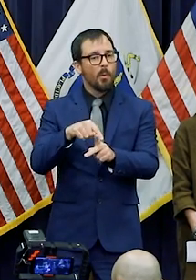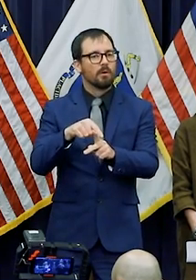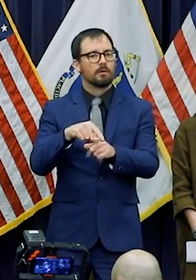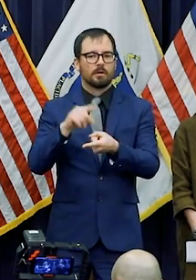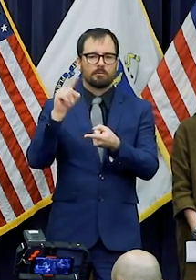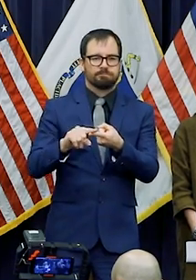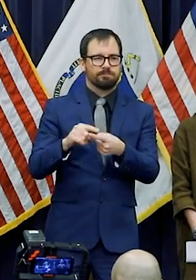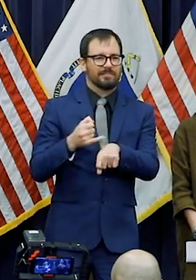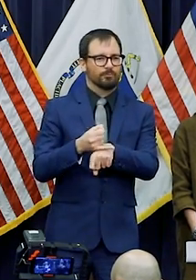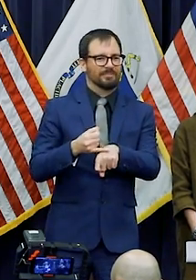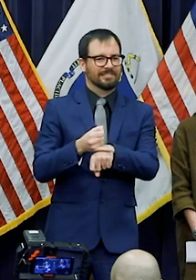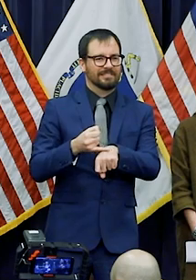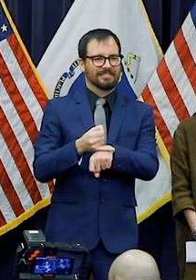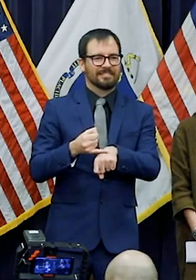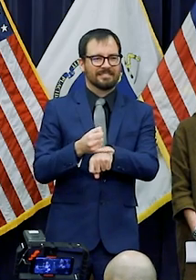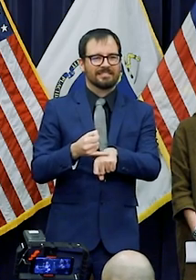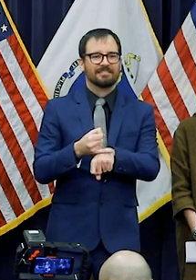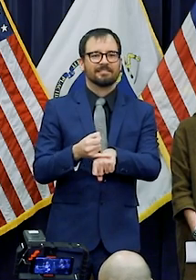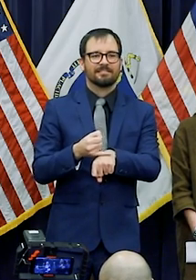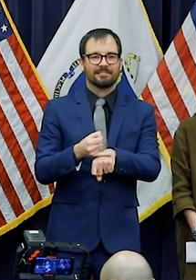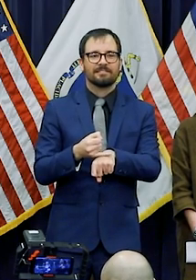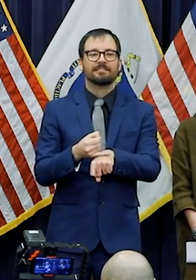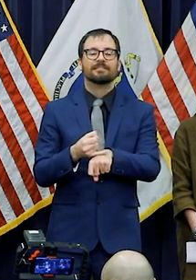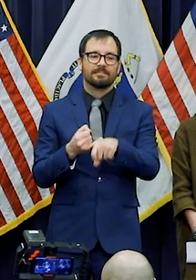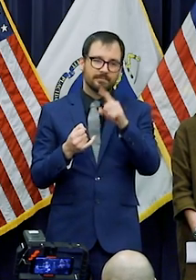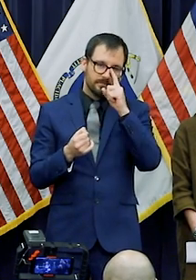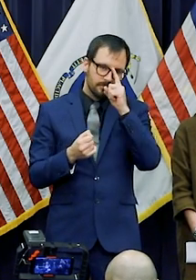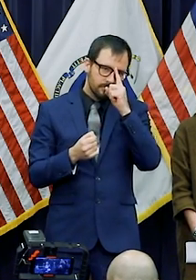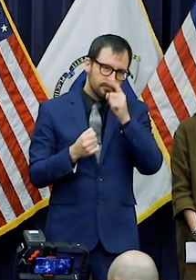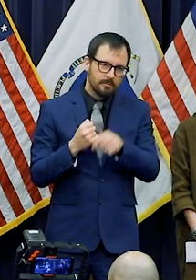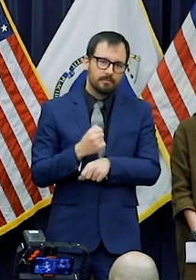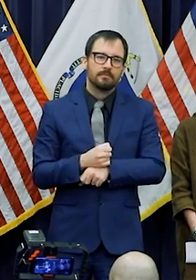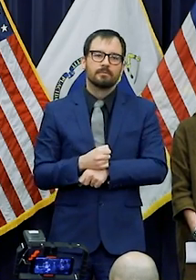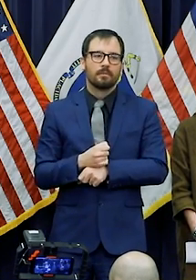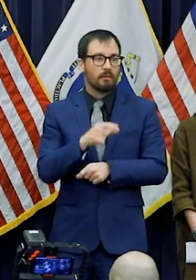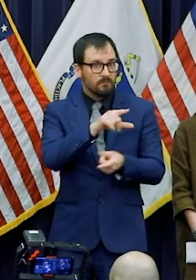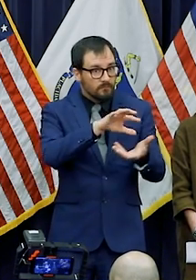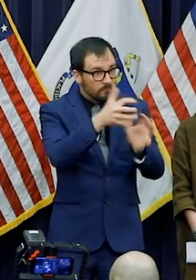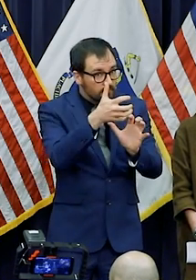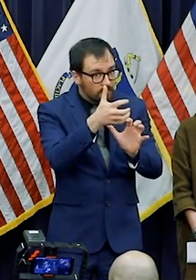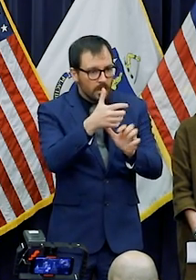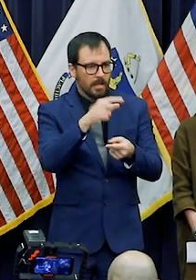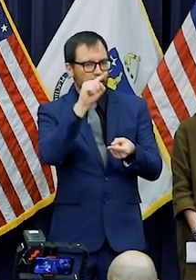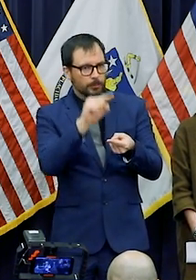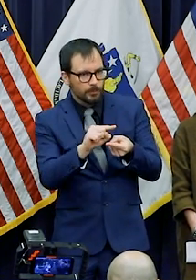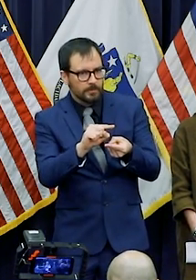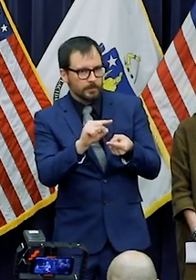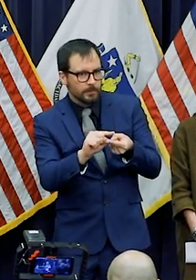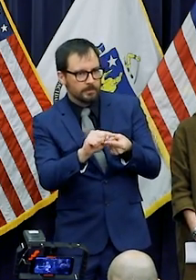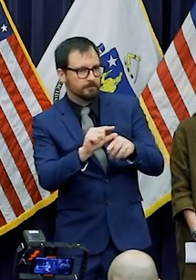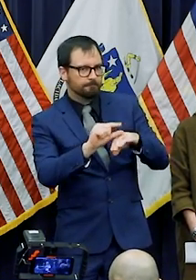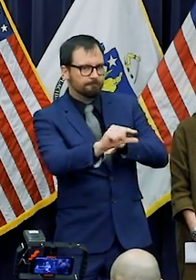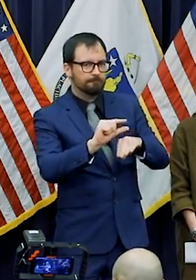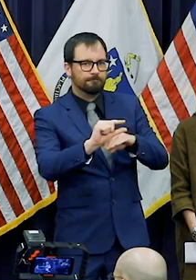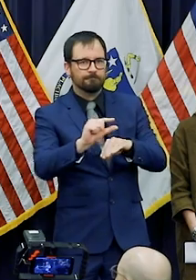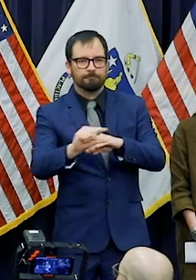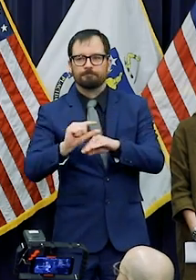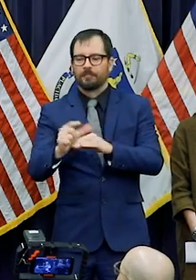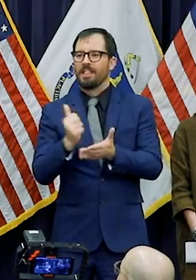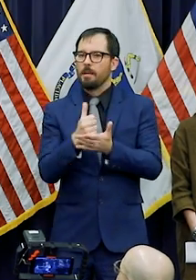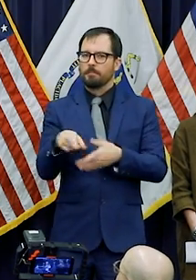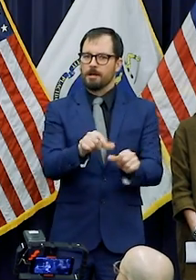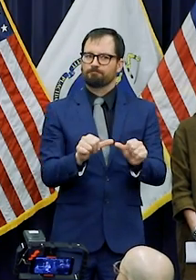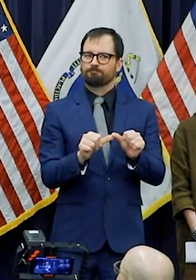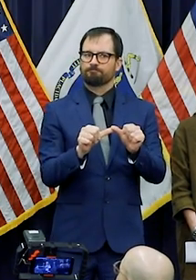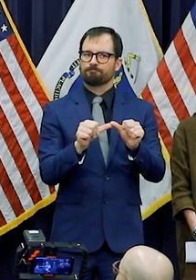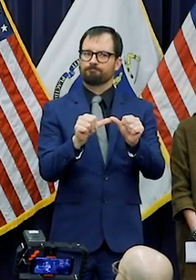of COVID-19. Everybody knows the economic disruption is real, but we are committed to pursuing a